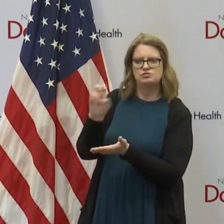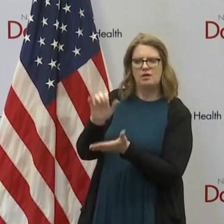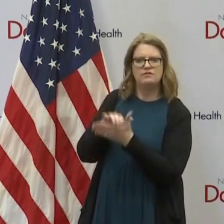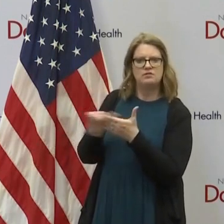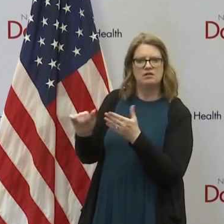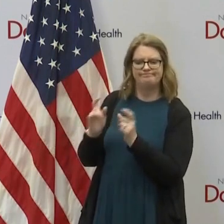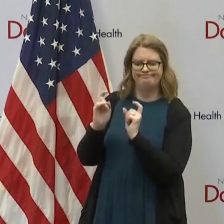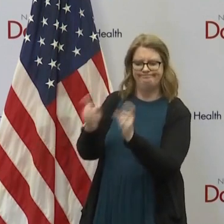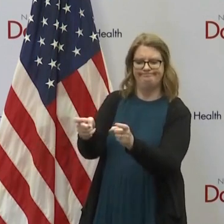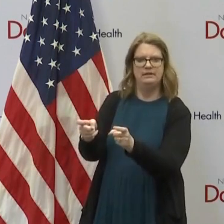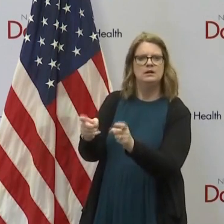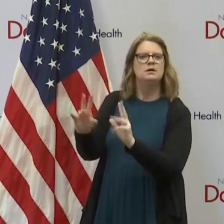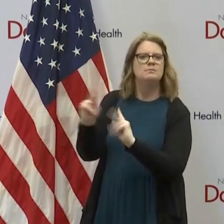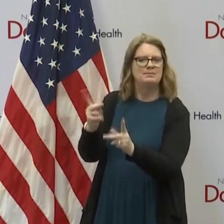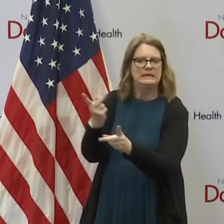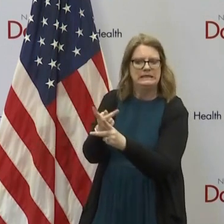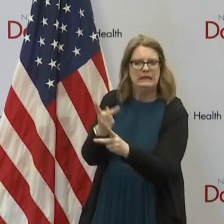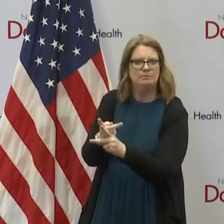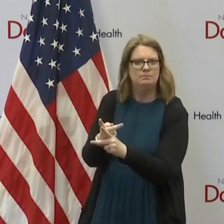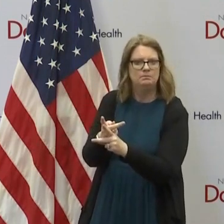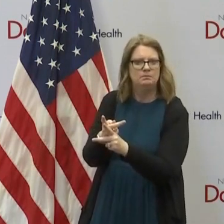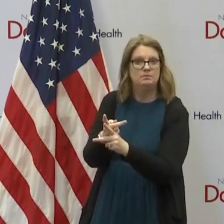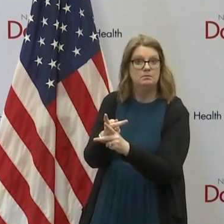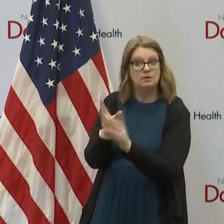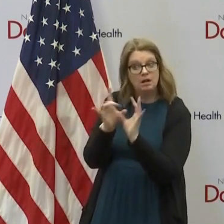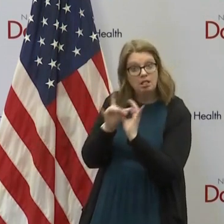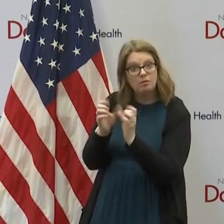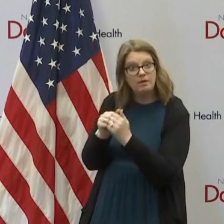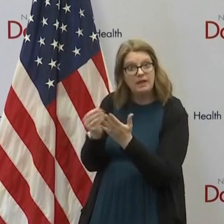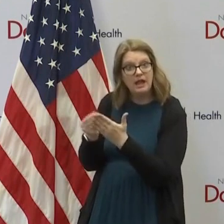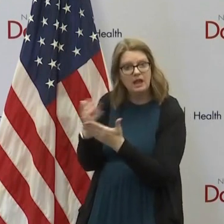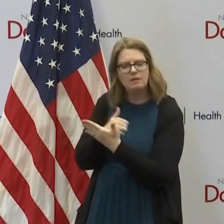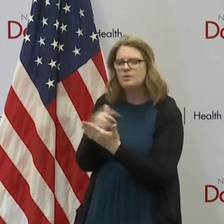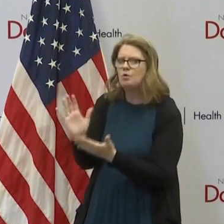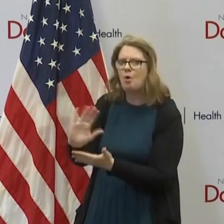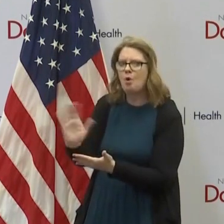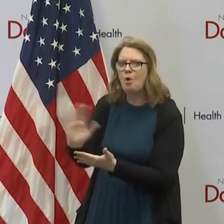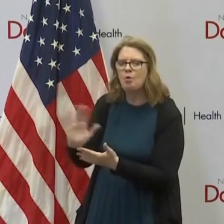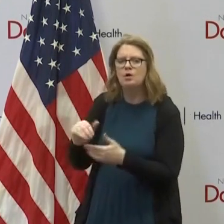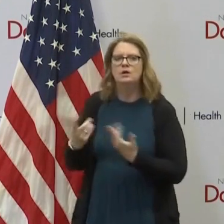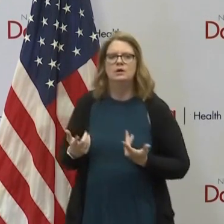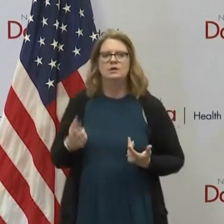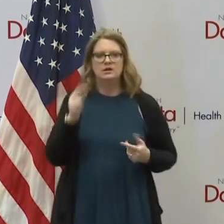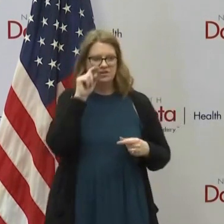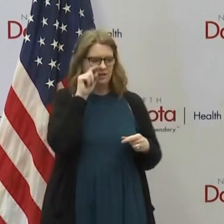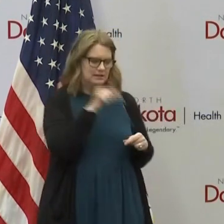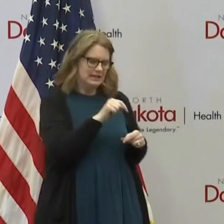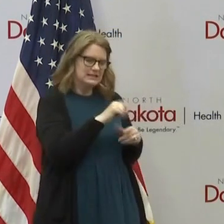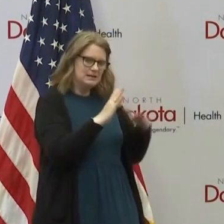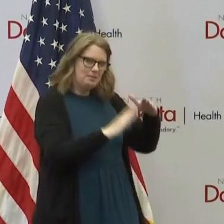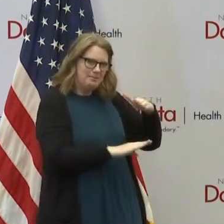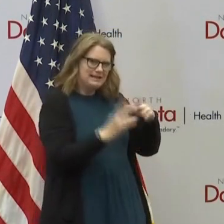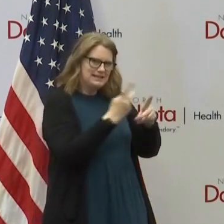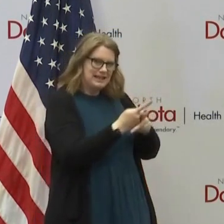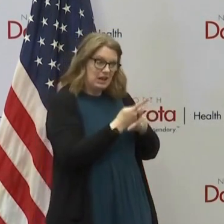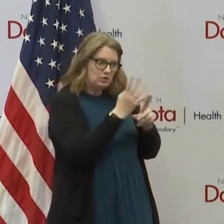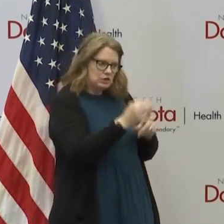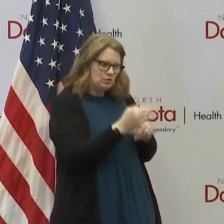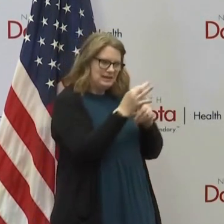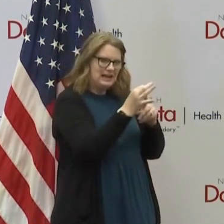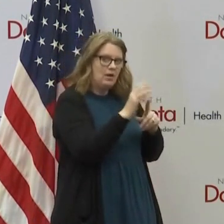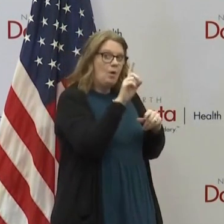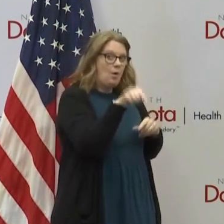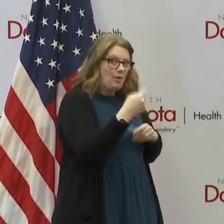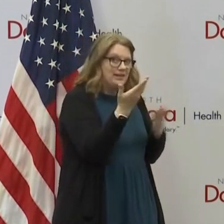just for individuals to keep, and they wouldn't count towards your income. But because we had this unique thing, which is a program called Basic Care, was all North